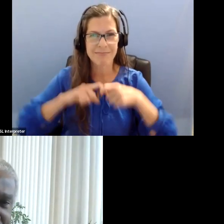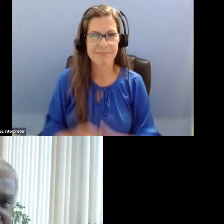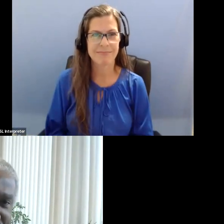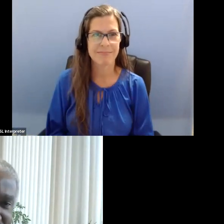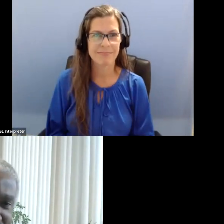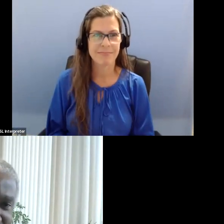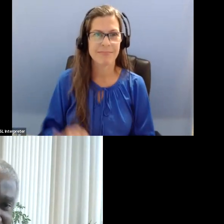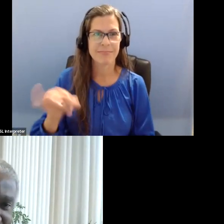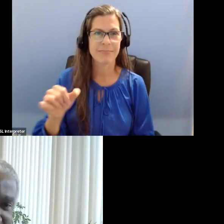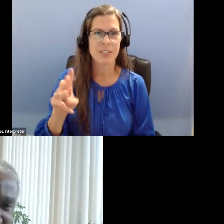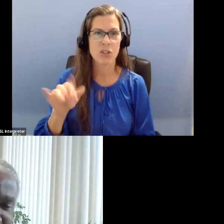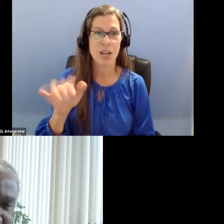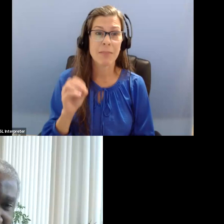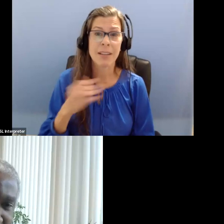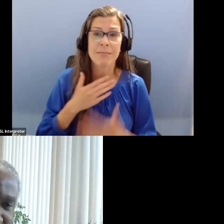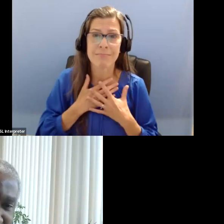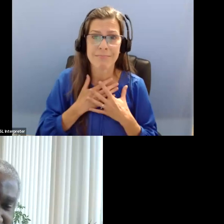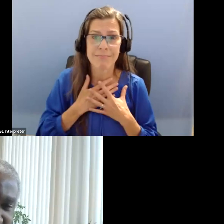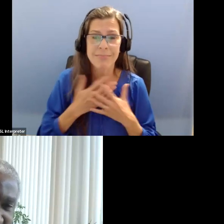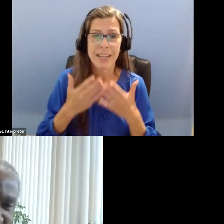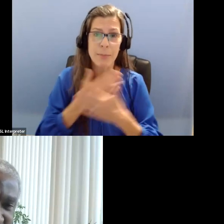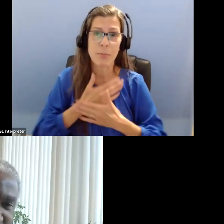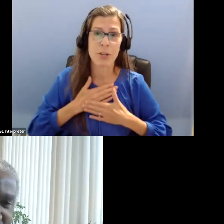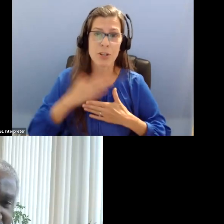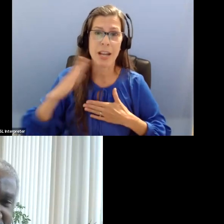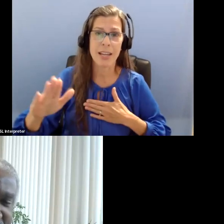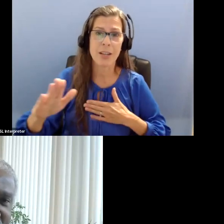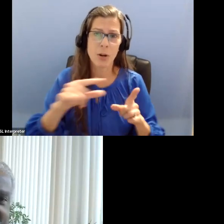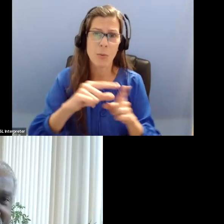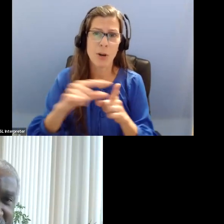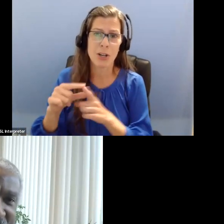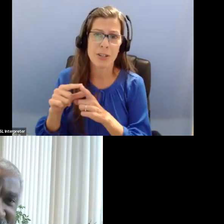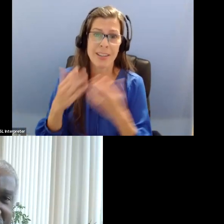Oh, Dr. Stone, I really appreciated your words so much there. Thank you. And I feel like I would like to